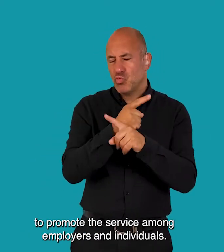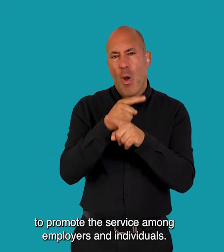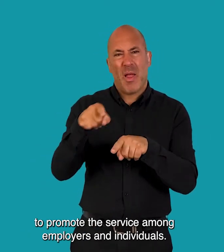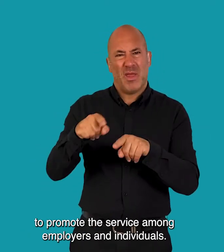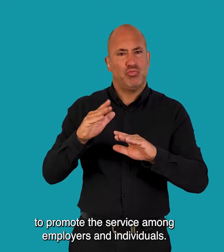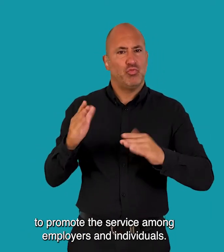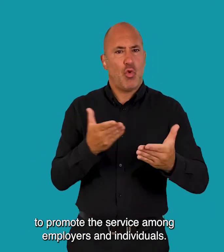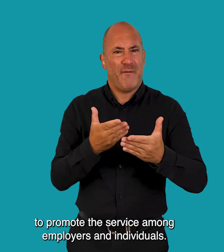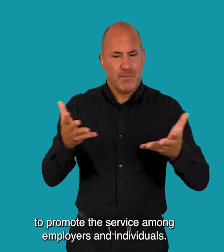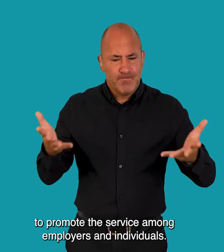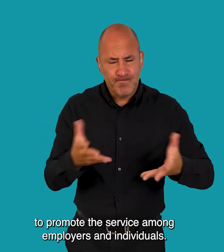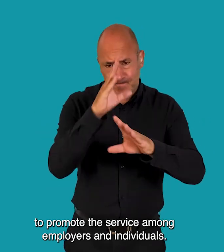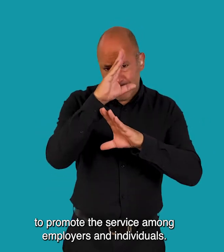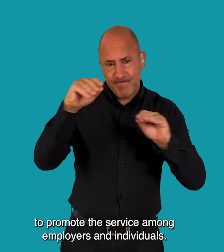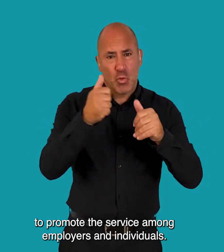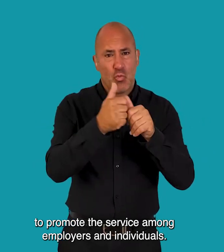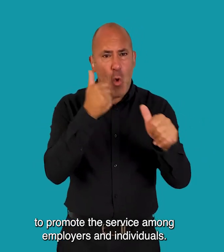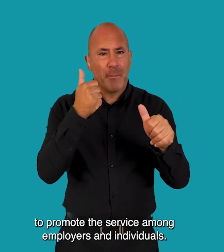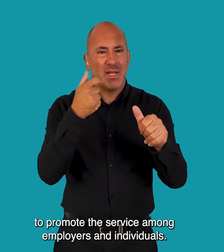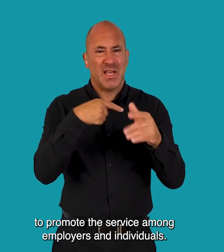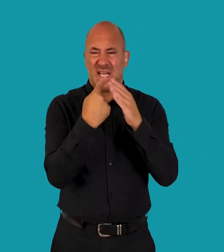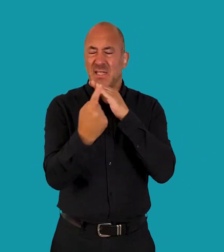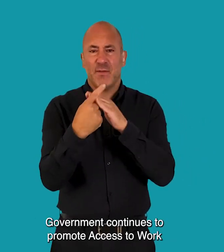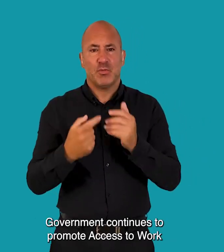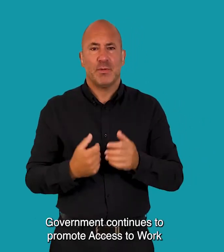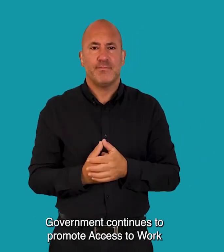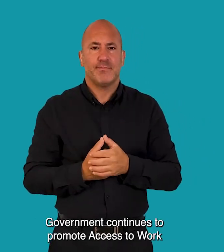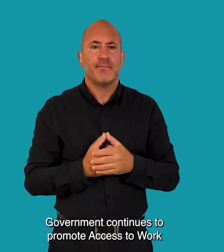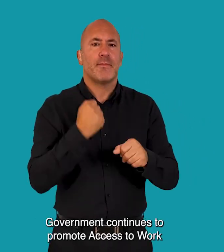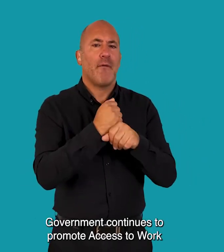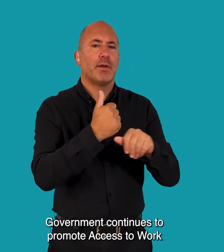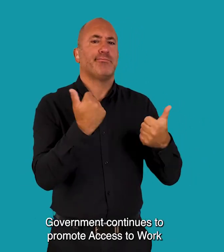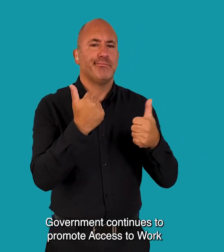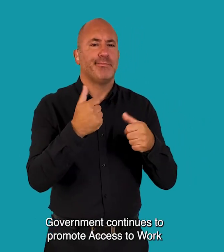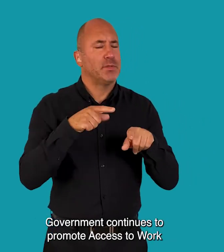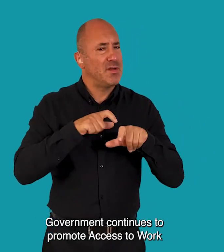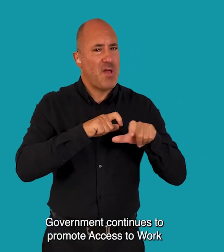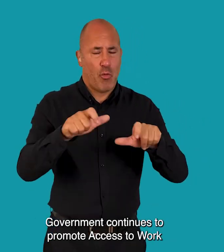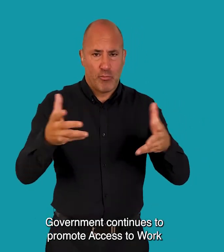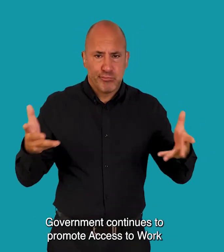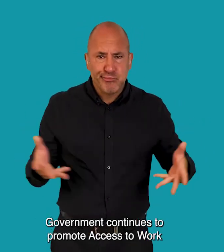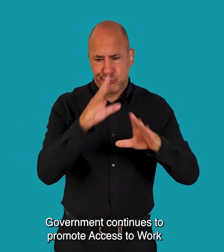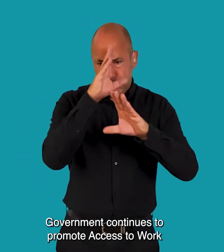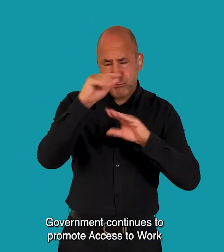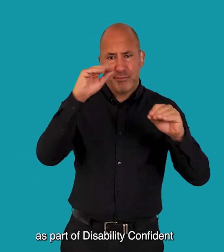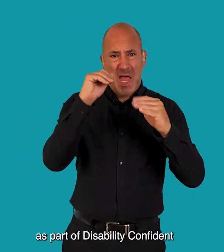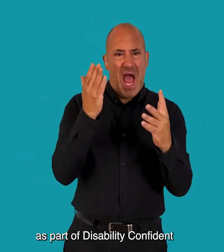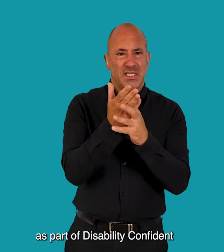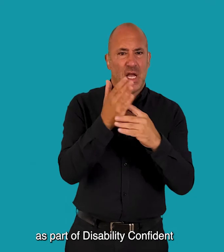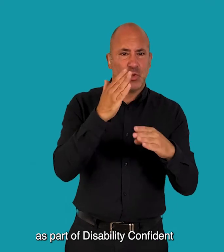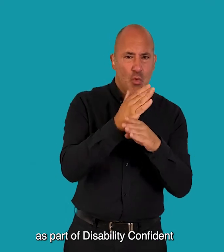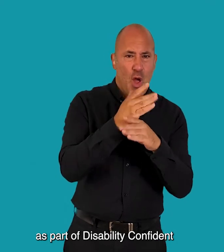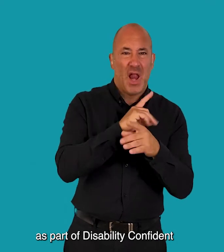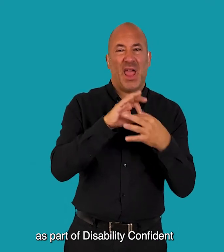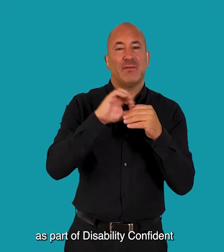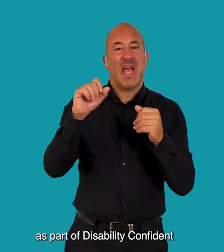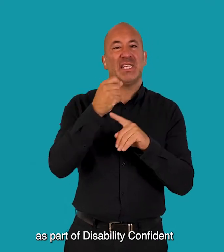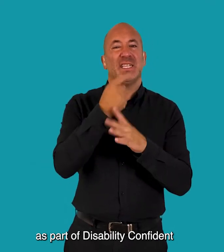service among employers and individuals. Government continues to promote Access to Work as part of Disability Confident and